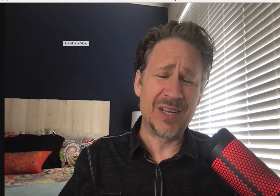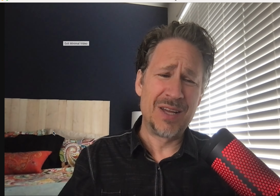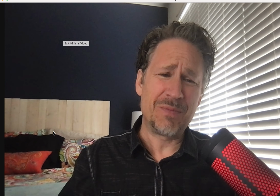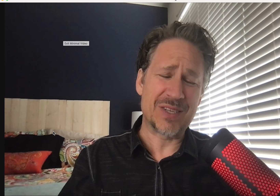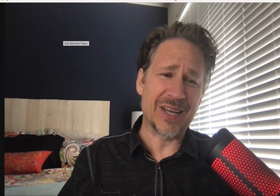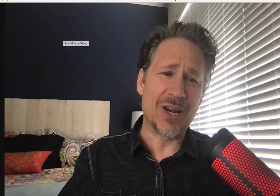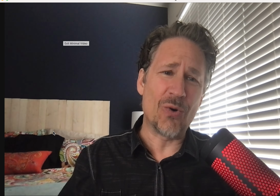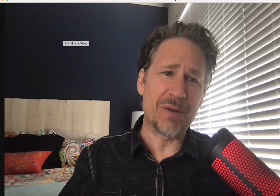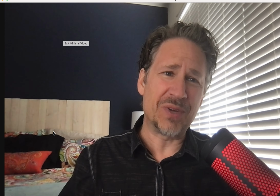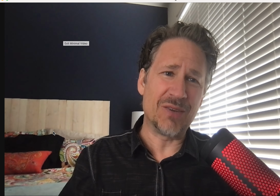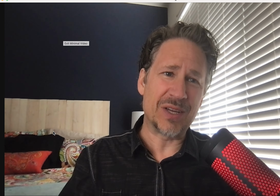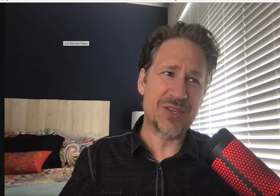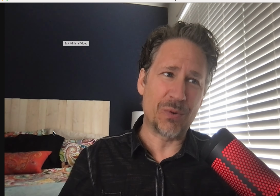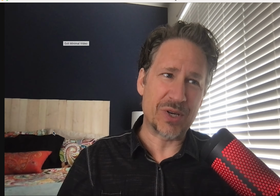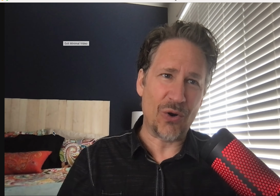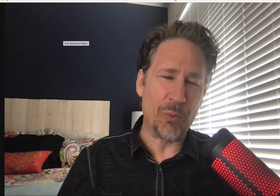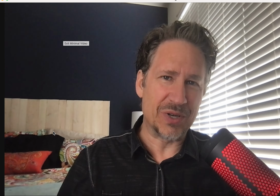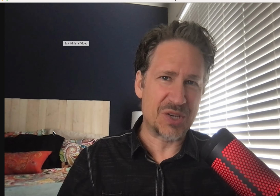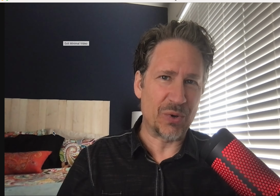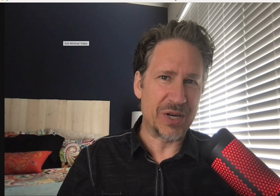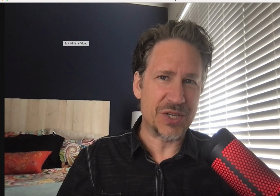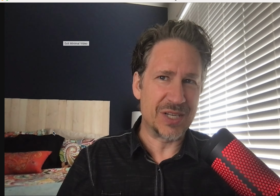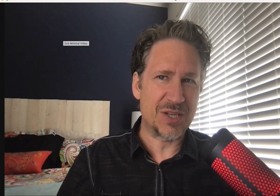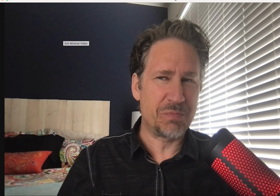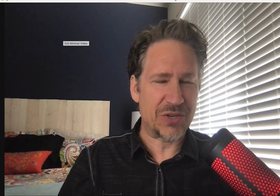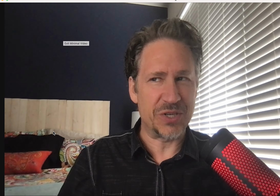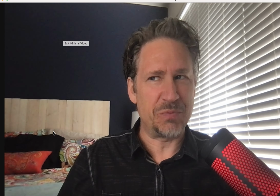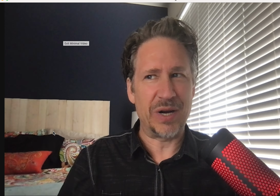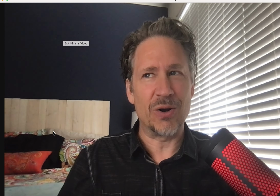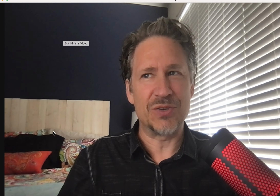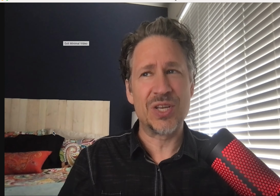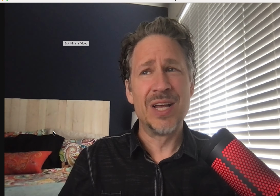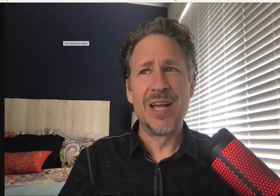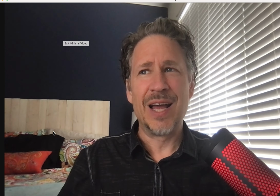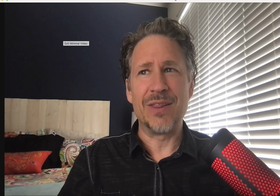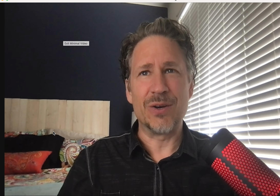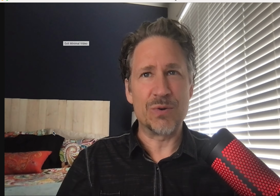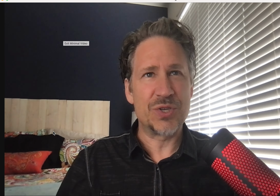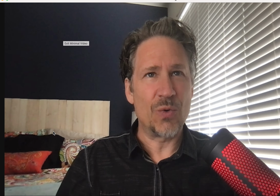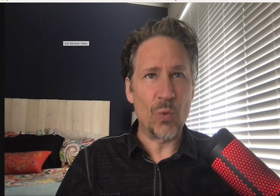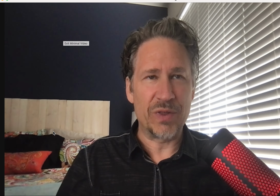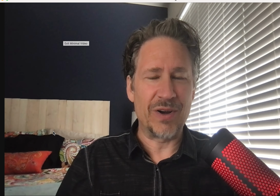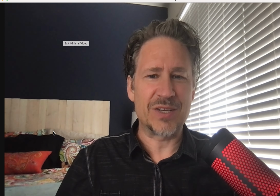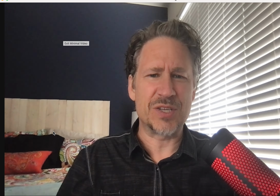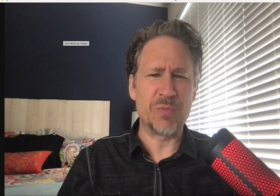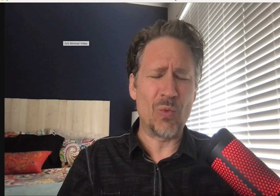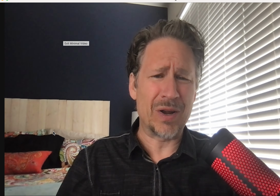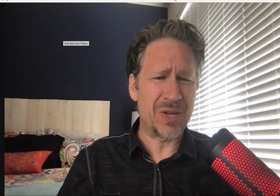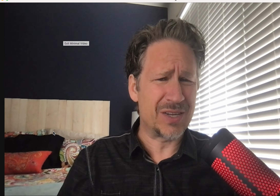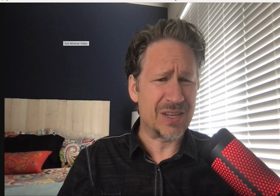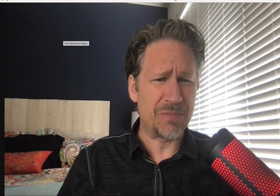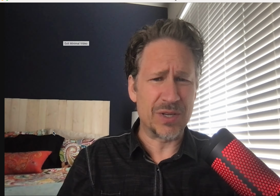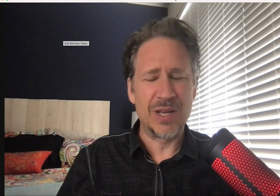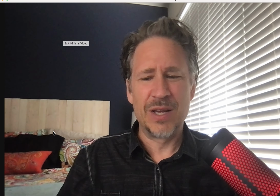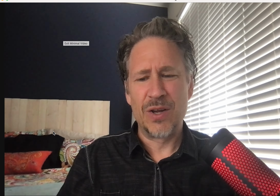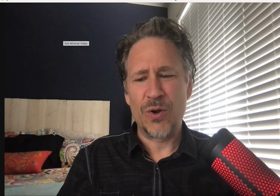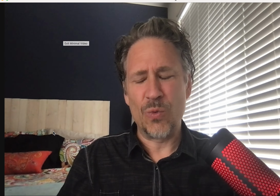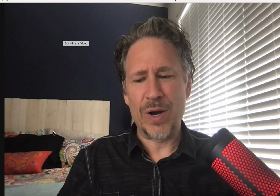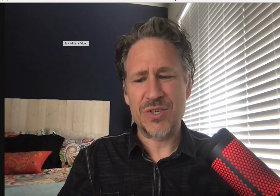Kimok7, because I know I'm giving so much hope and inspiration, especially to parents and those with autism who want to be